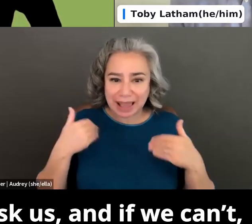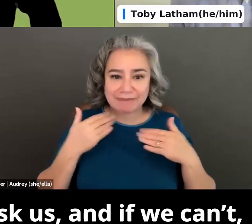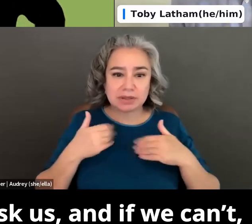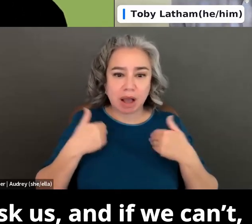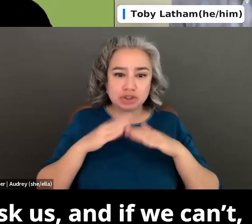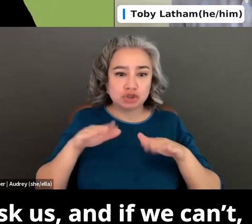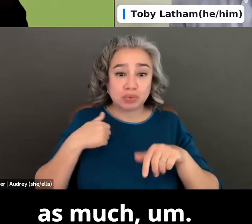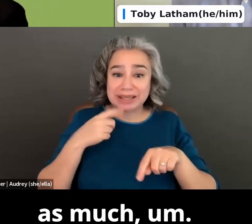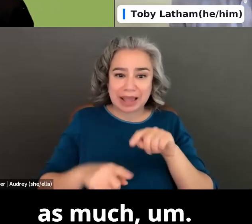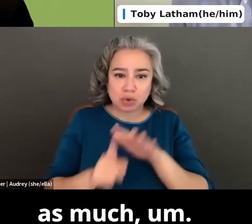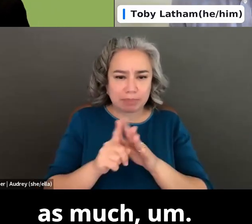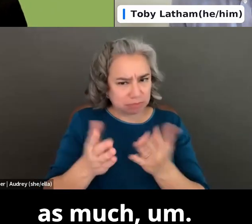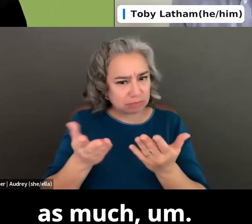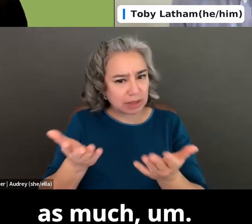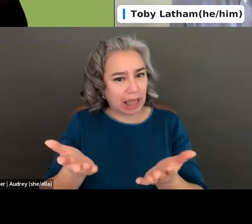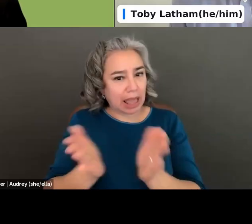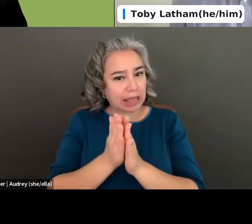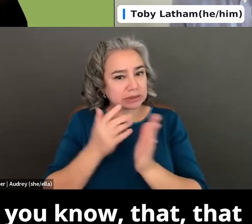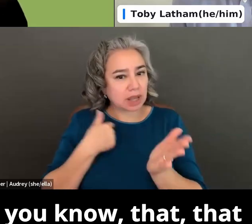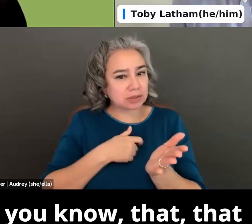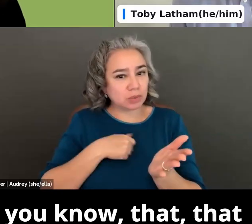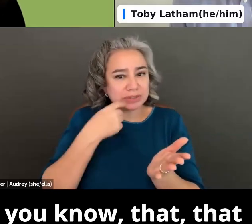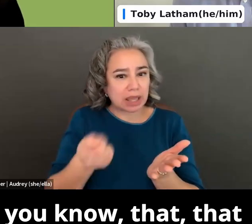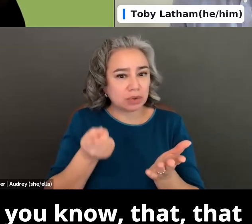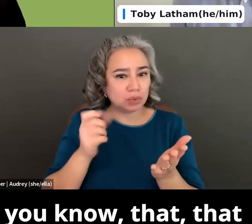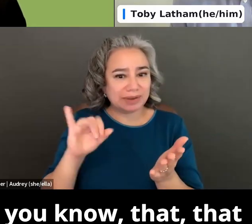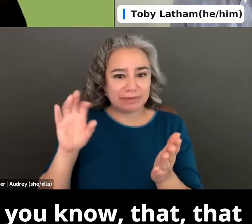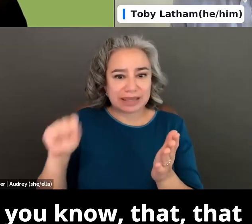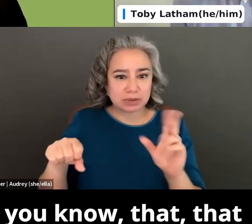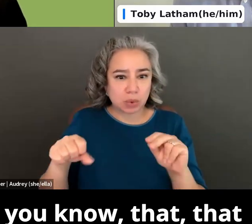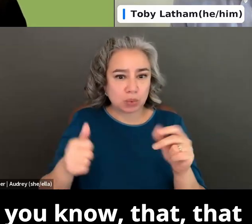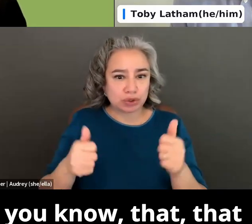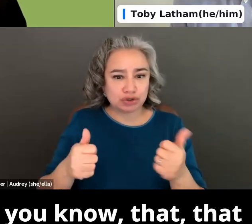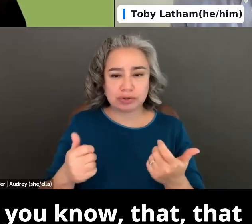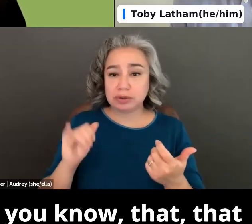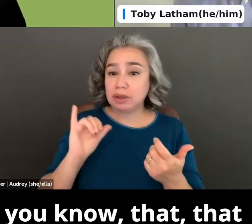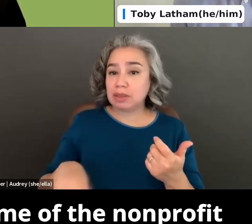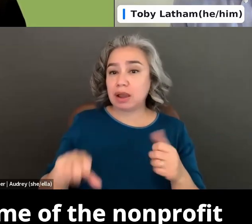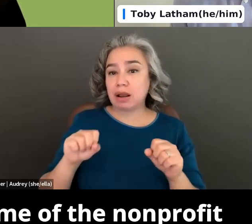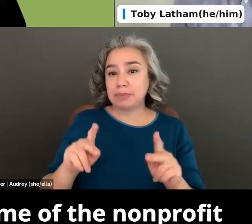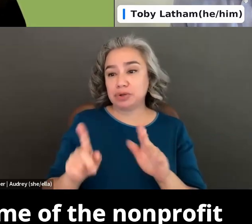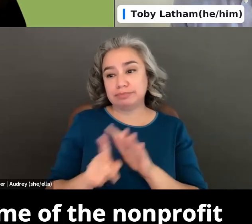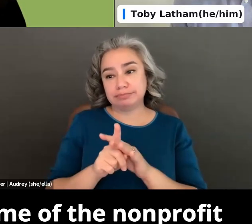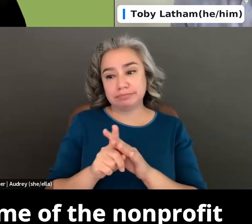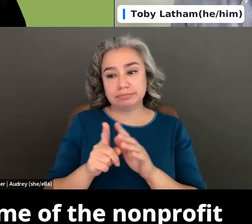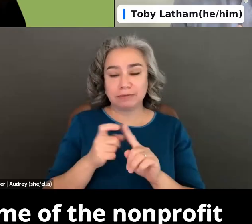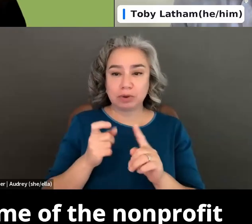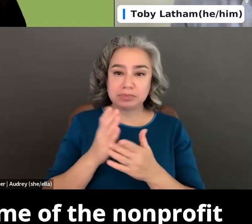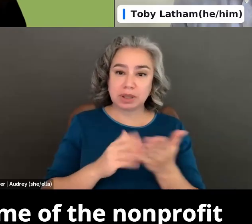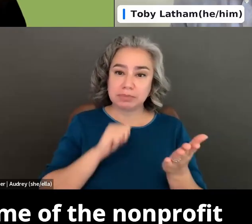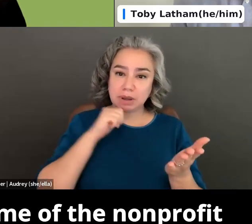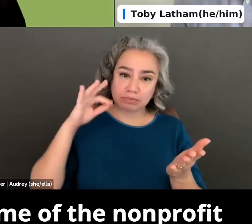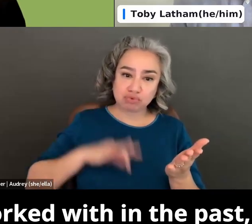and if we can't, we'll tell you as much. But that opportunity came through some of the